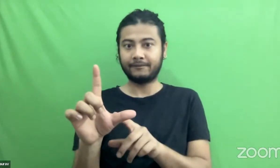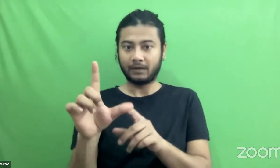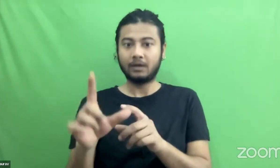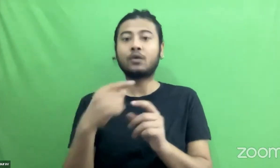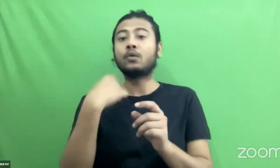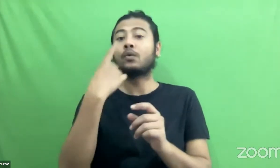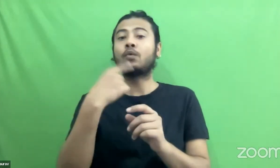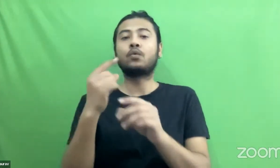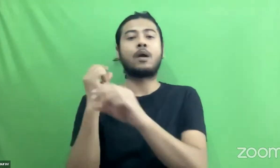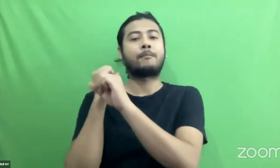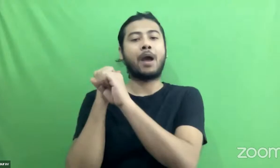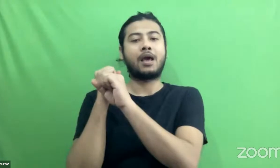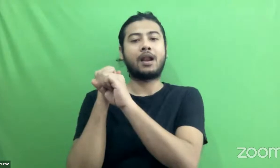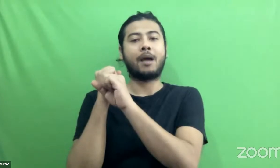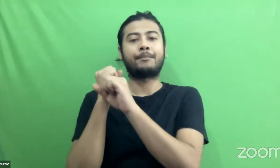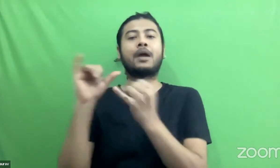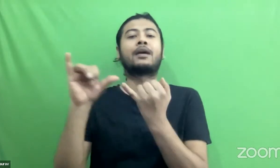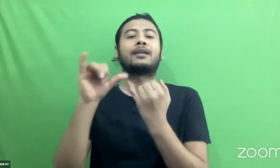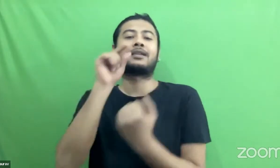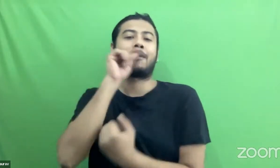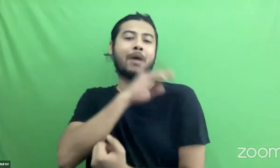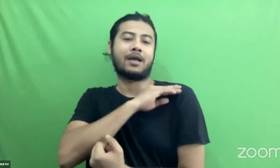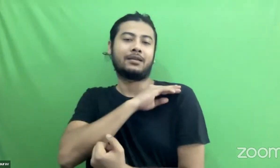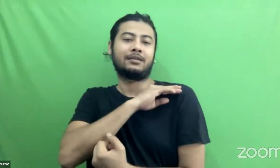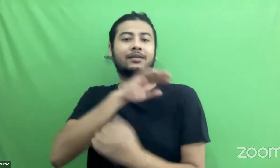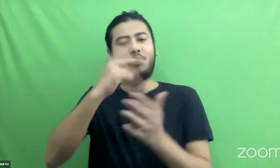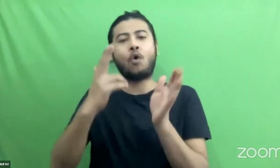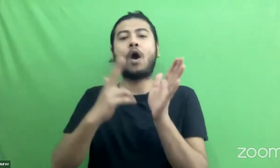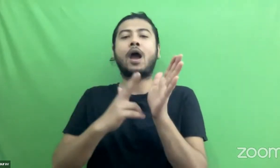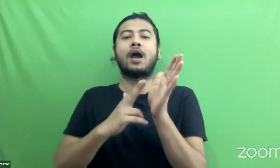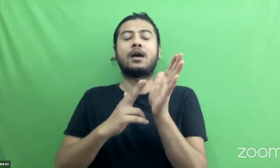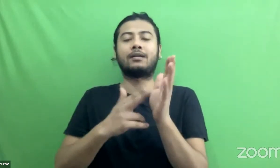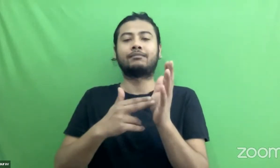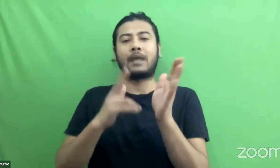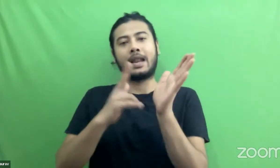Then the person with the white beard is Advaithacharya.